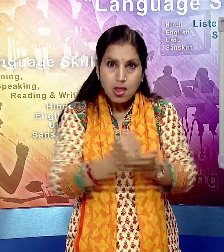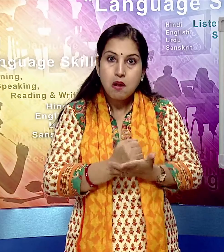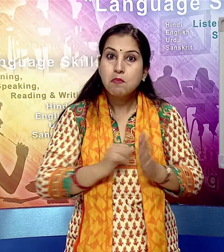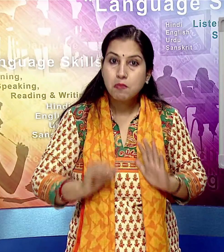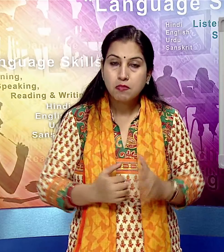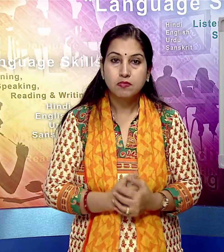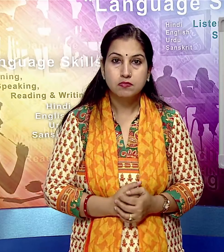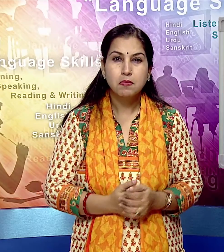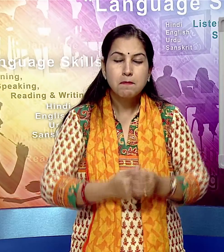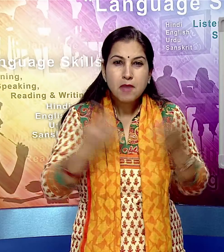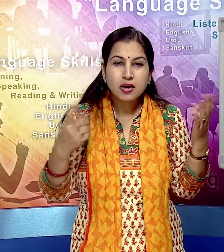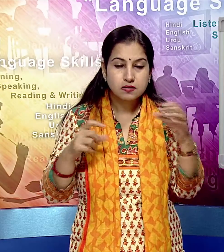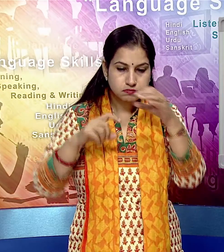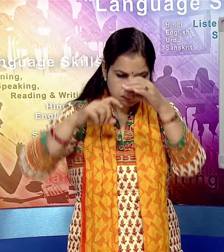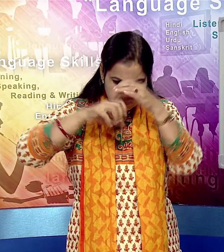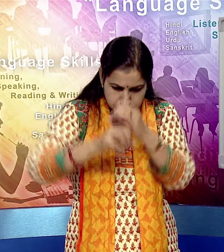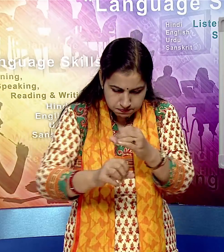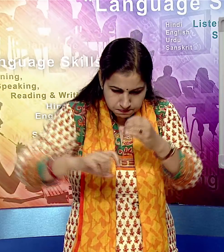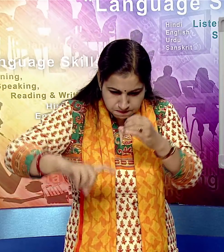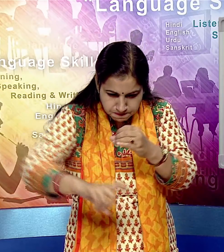Most of the microorganisms are killed.